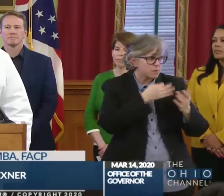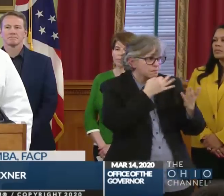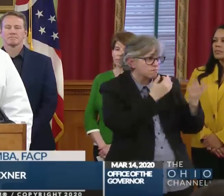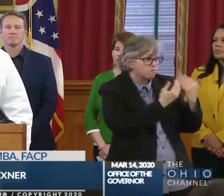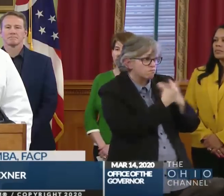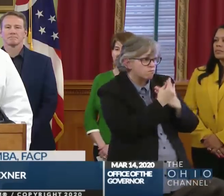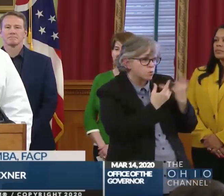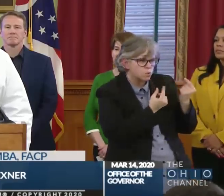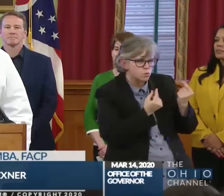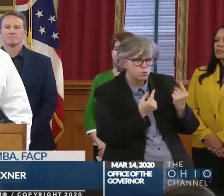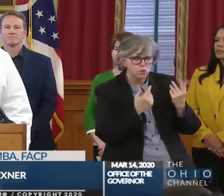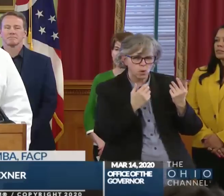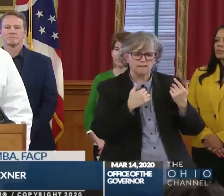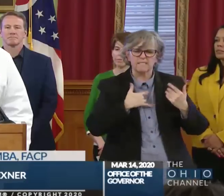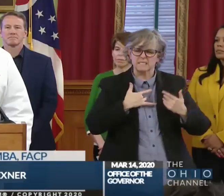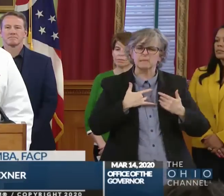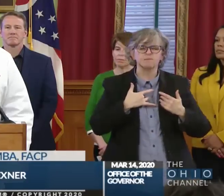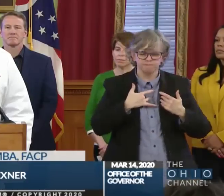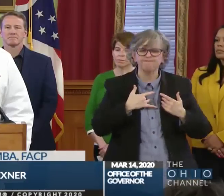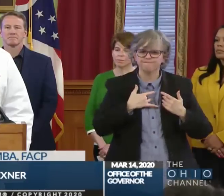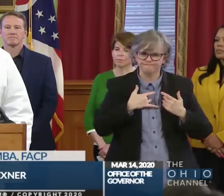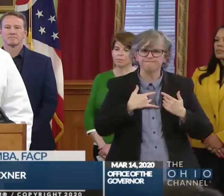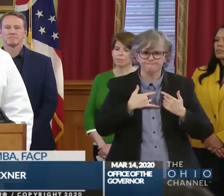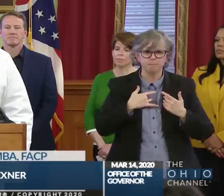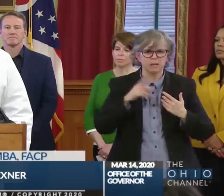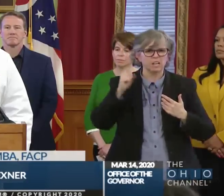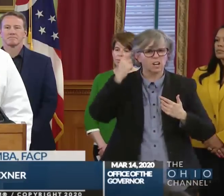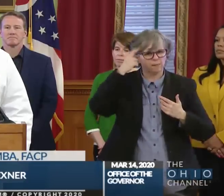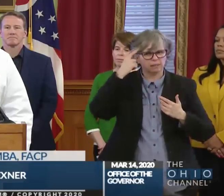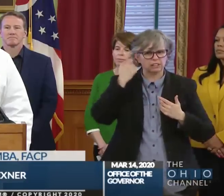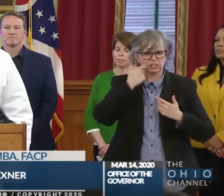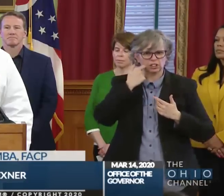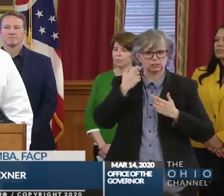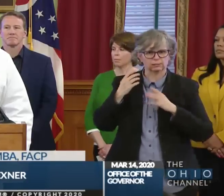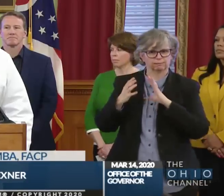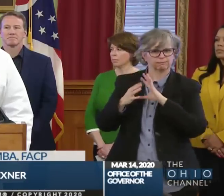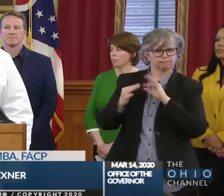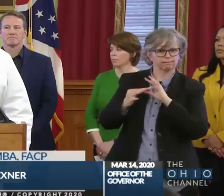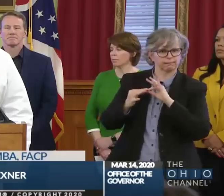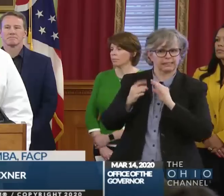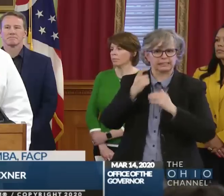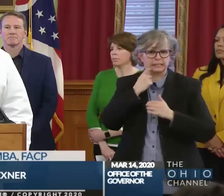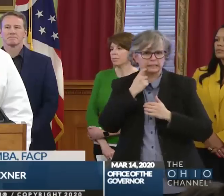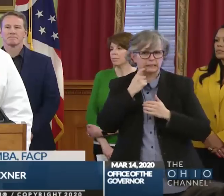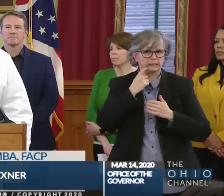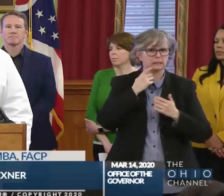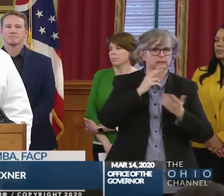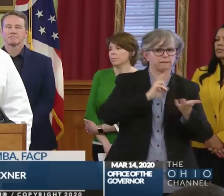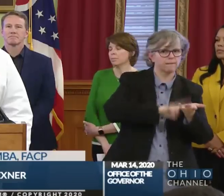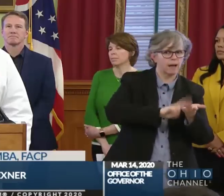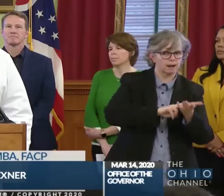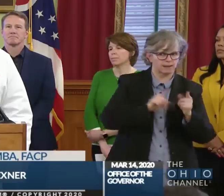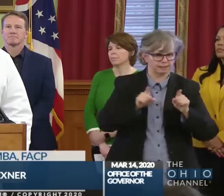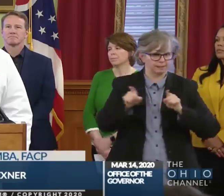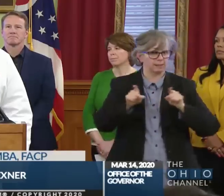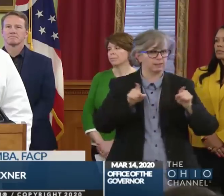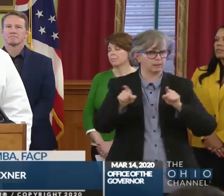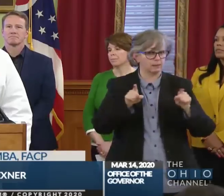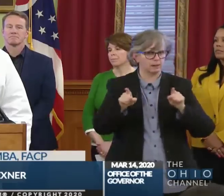I think across the board, the governor's mentioned dentists, he's mentioned veterinarians. There are obviously a lot of ambulatory surgery facilities in the